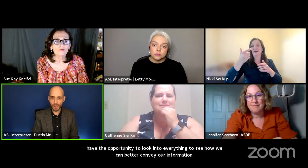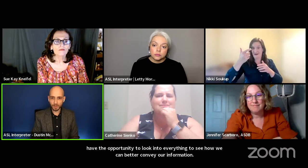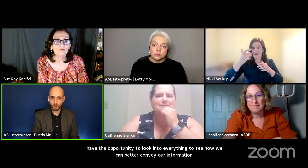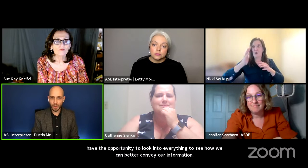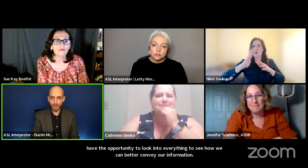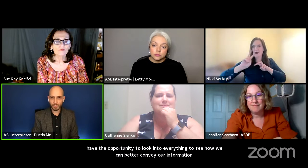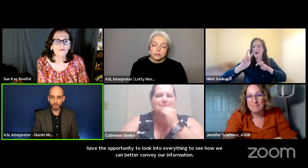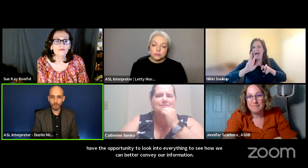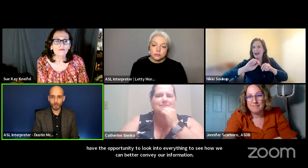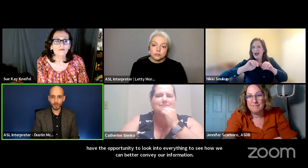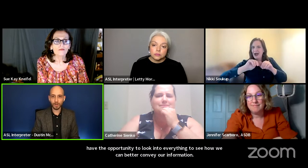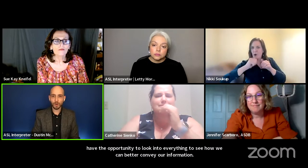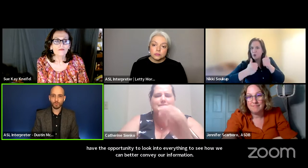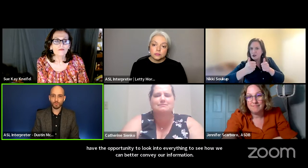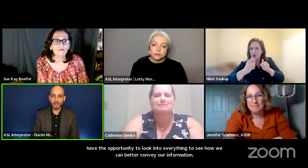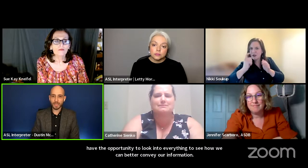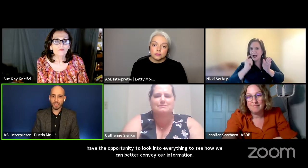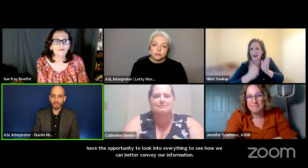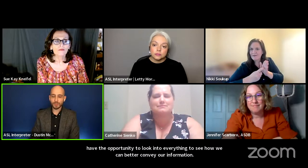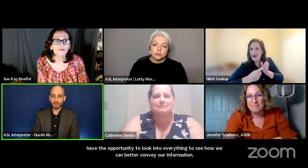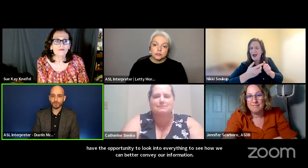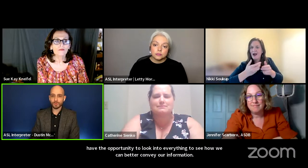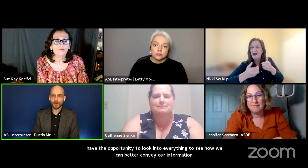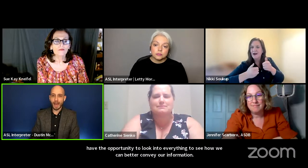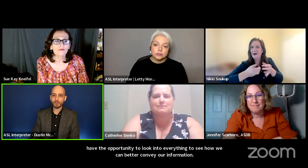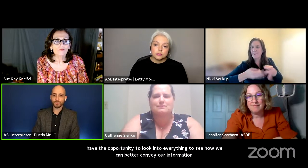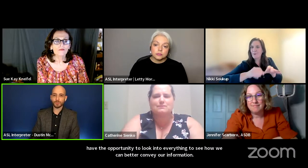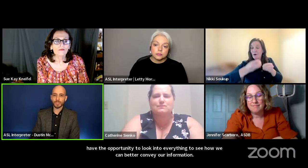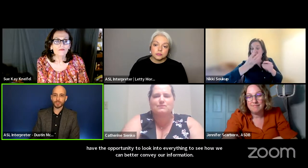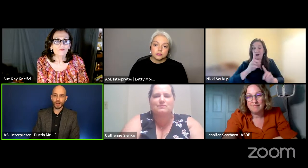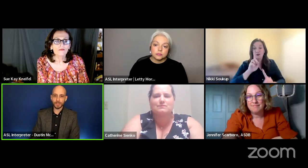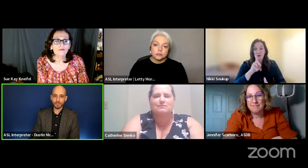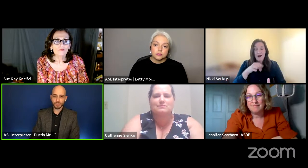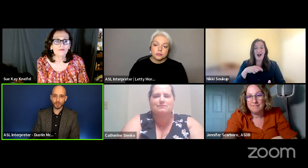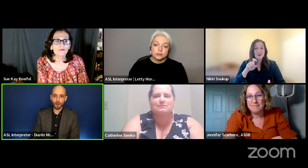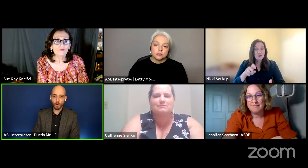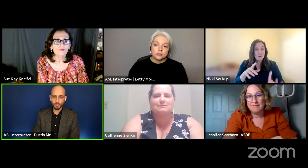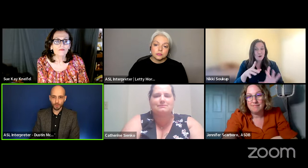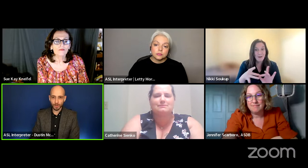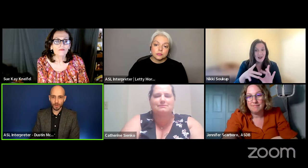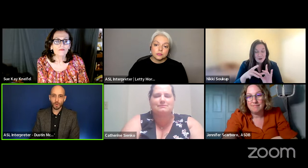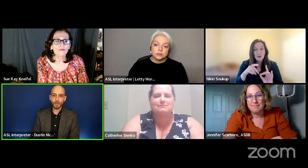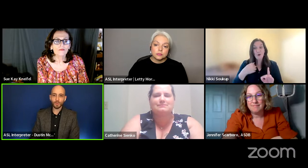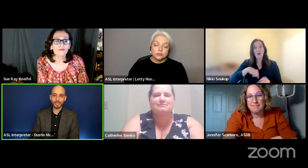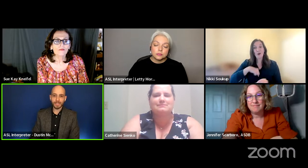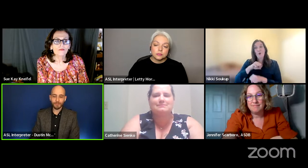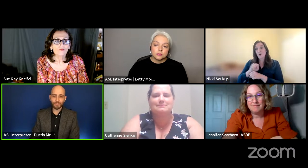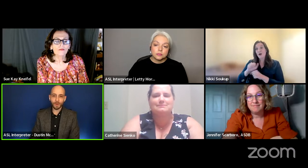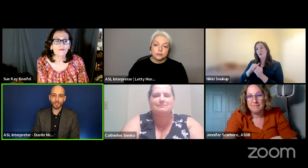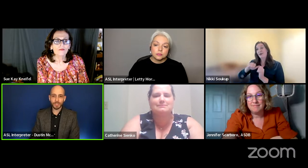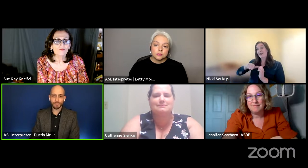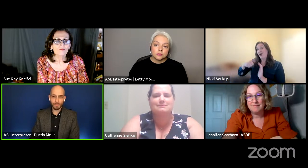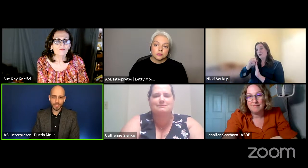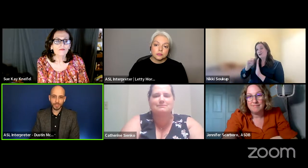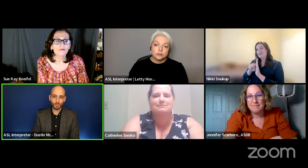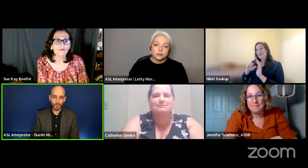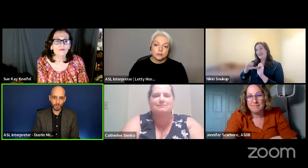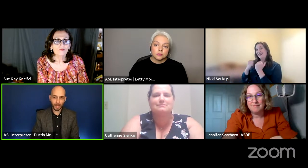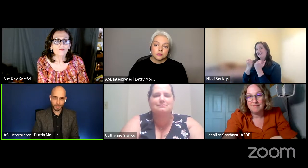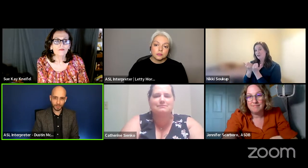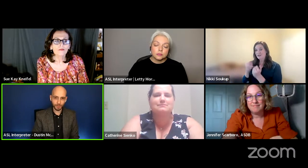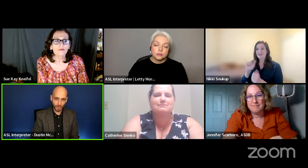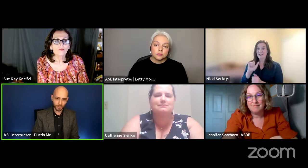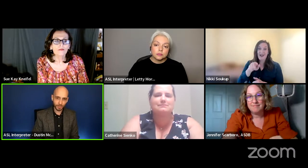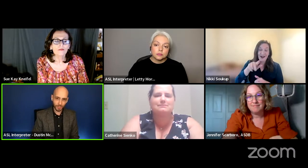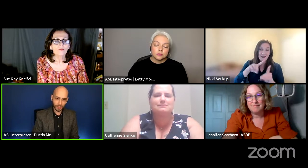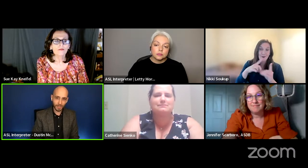videos. And when we're ready to actually transition over, we will identify which information we